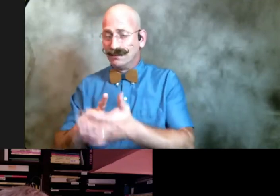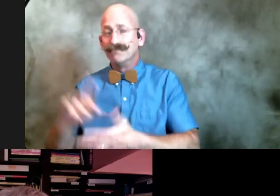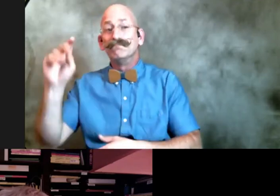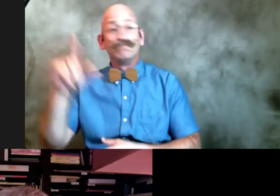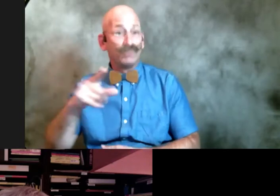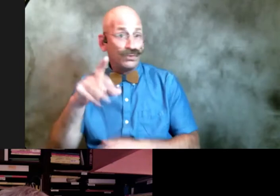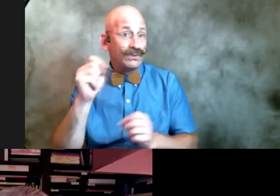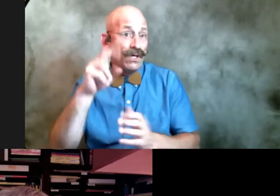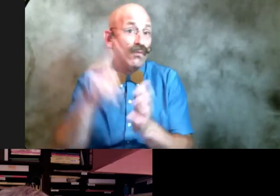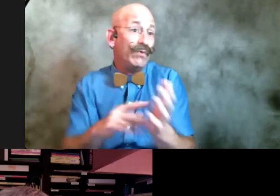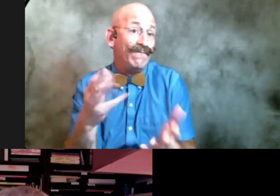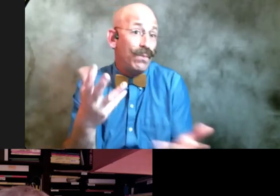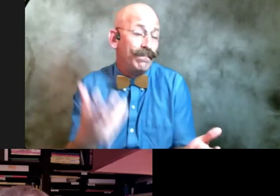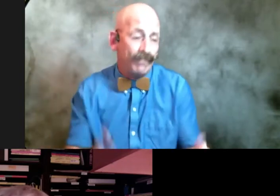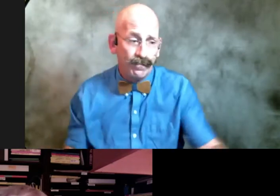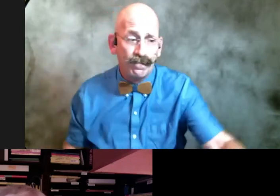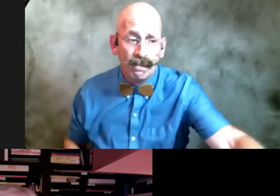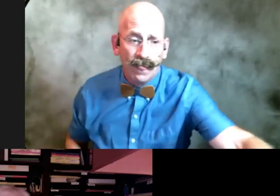them if you want to read them